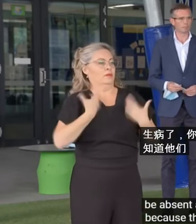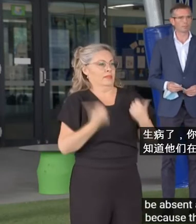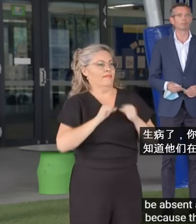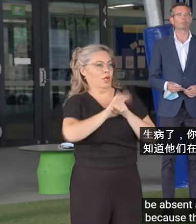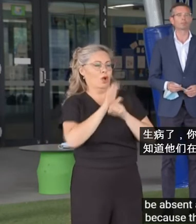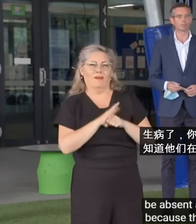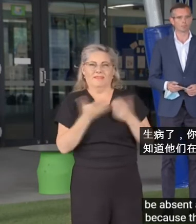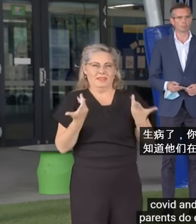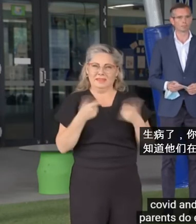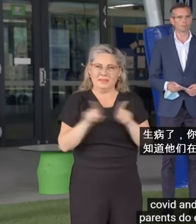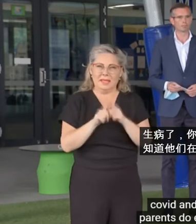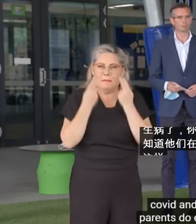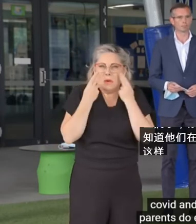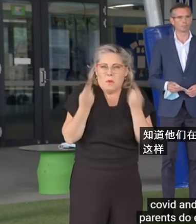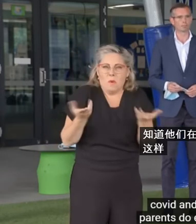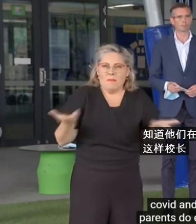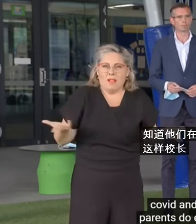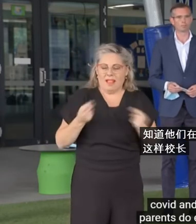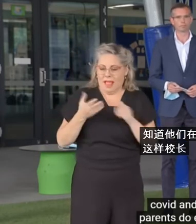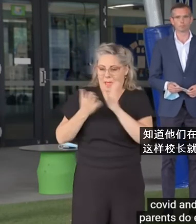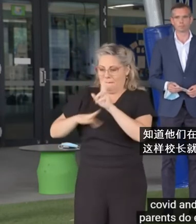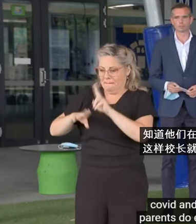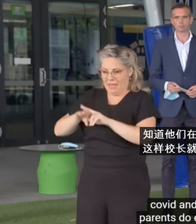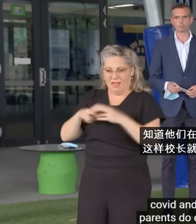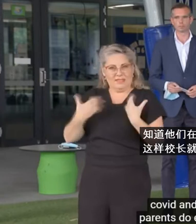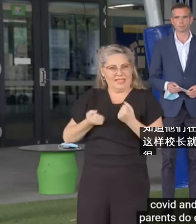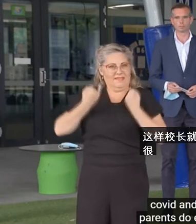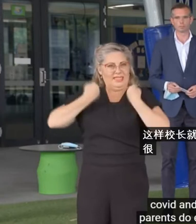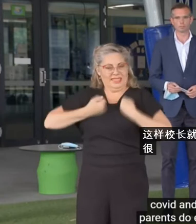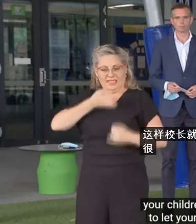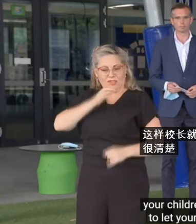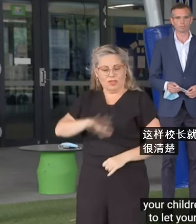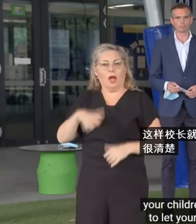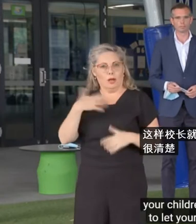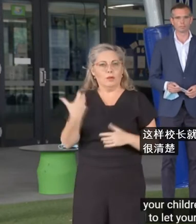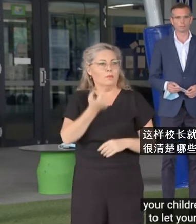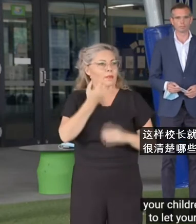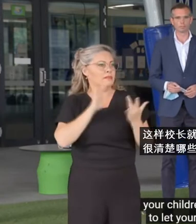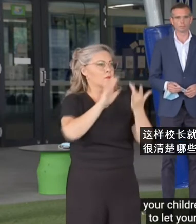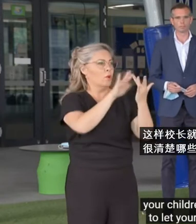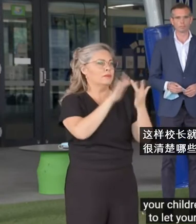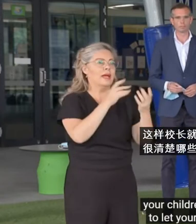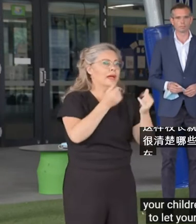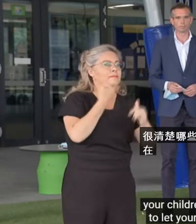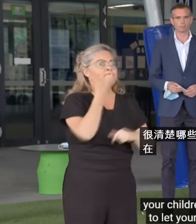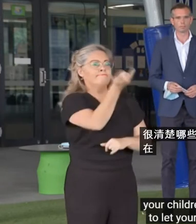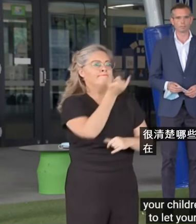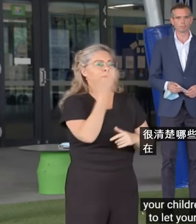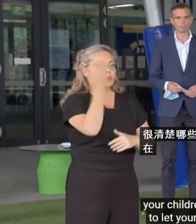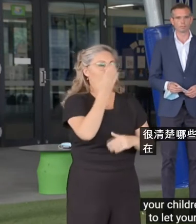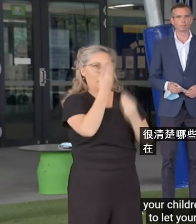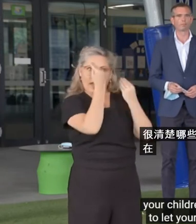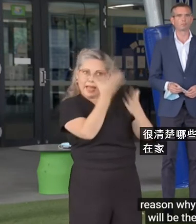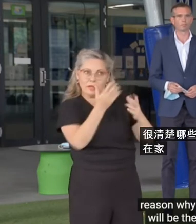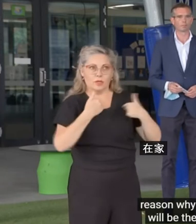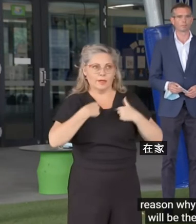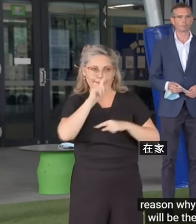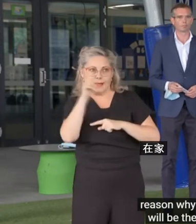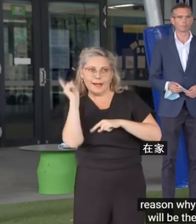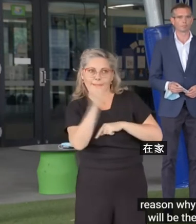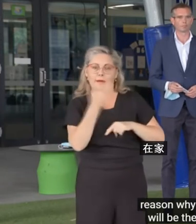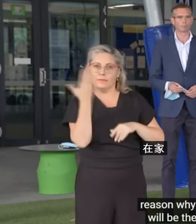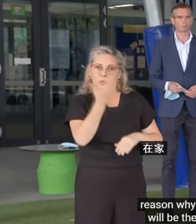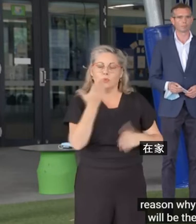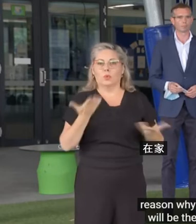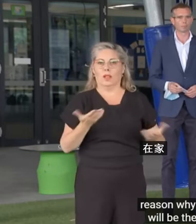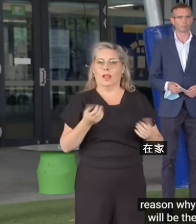know and the reason why they're at home. That will be the case. So principals will be very well aware of which students are home, who is home because they have